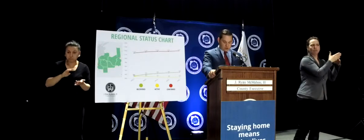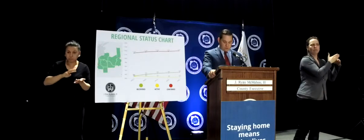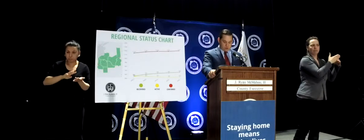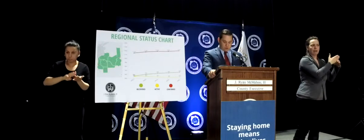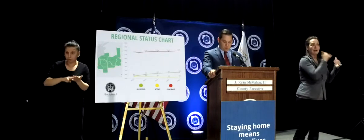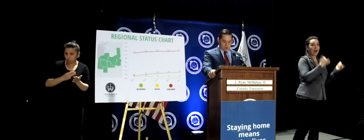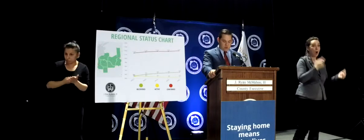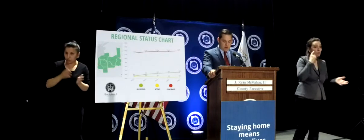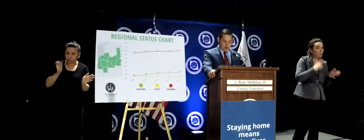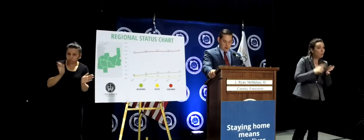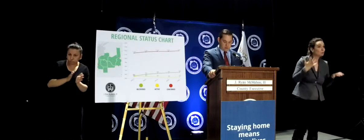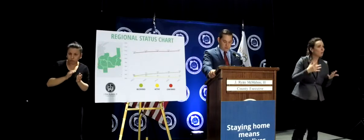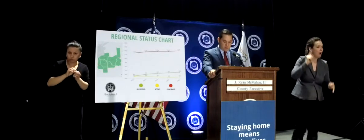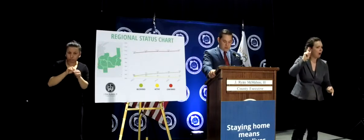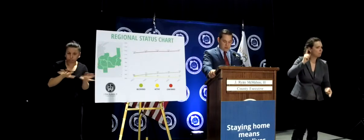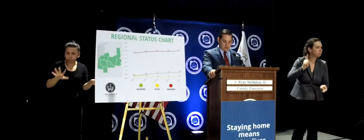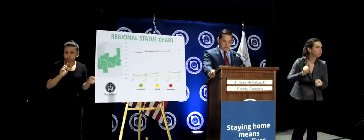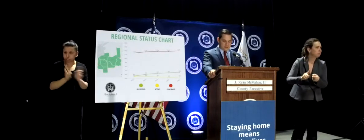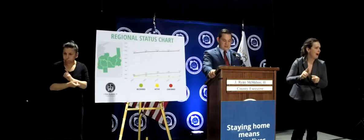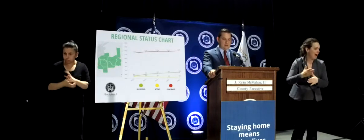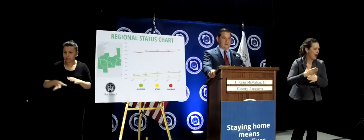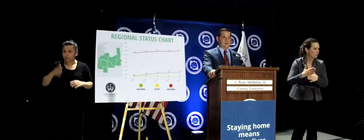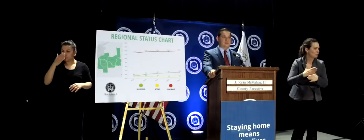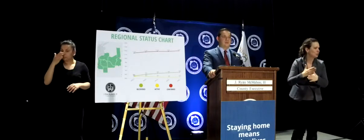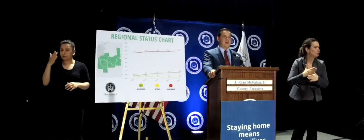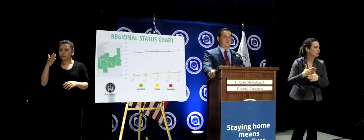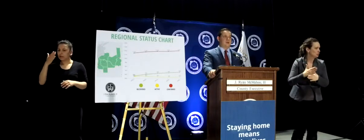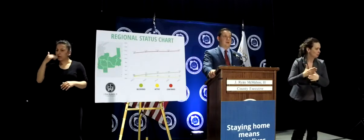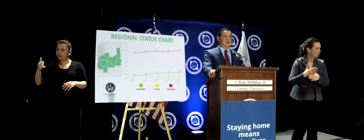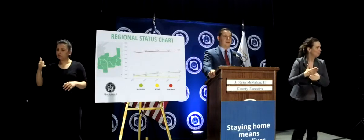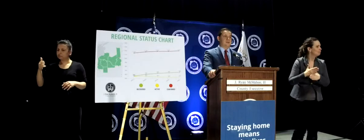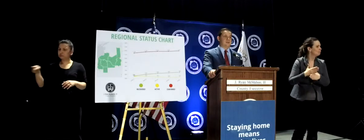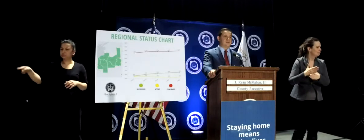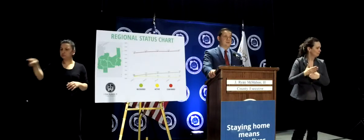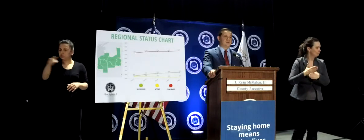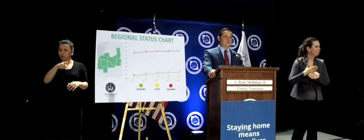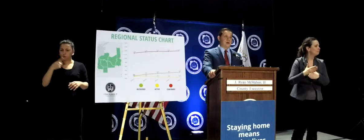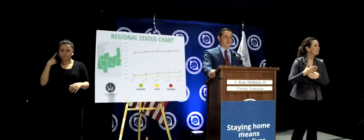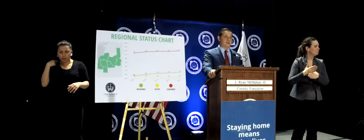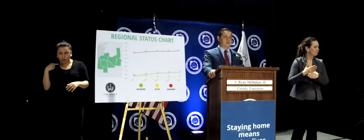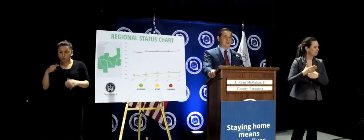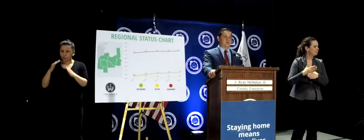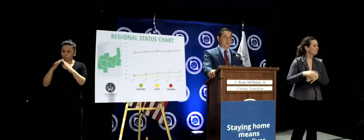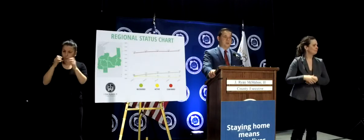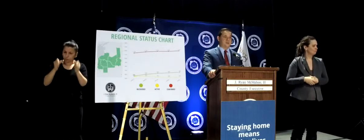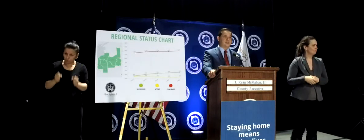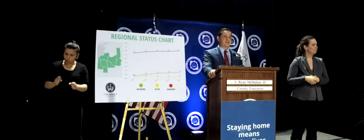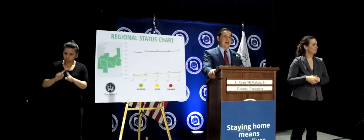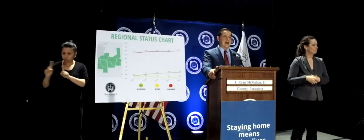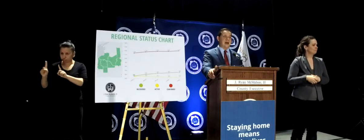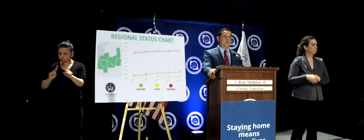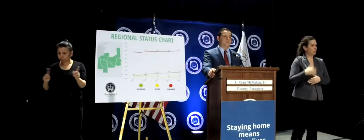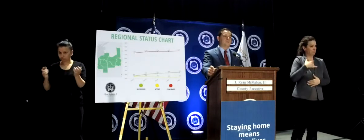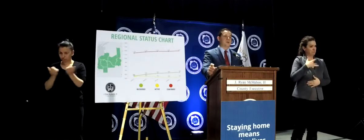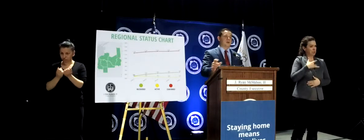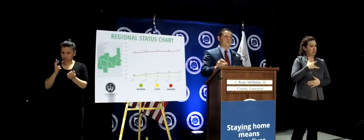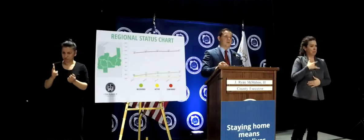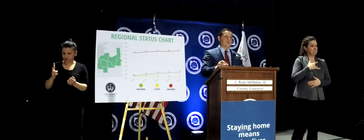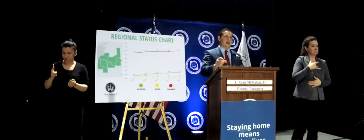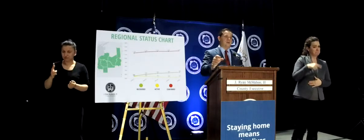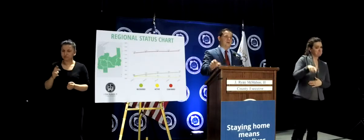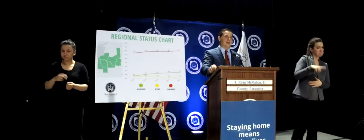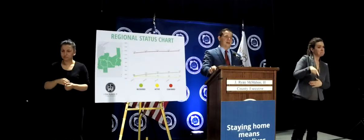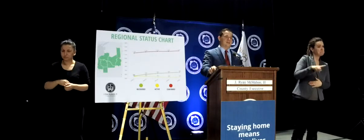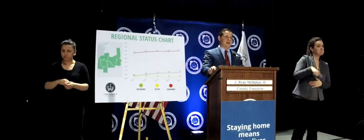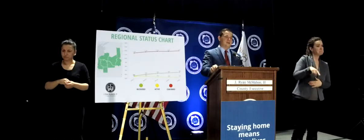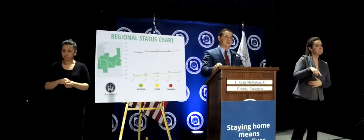can attribute at least 60 to 65 cases to the voluntary shelter in place that did not happen. And from